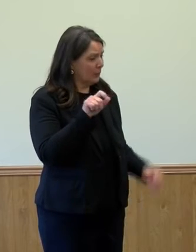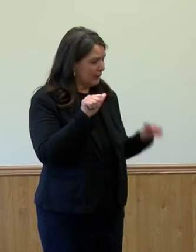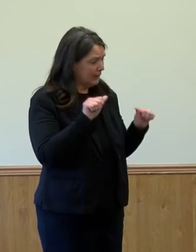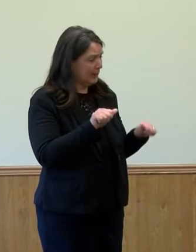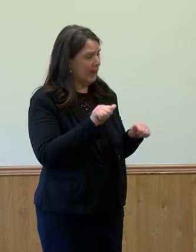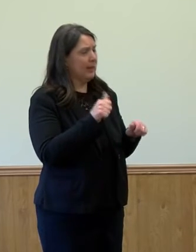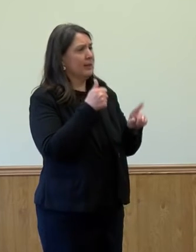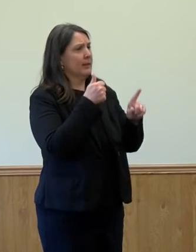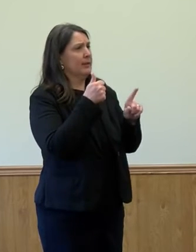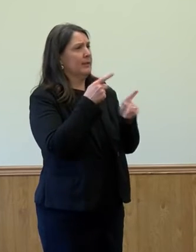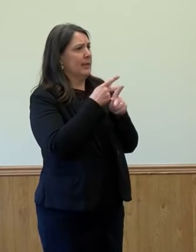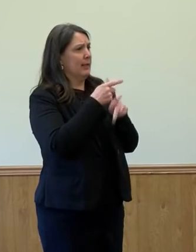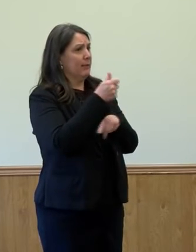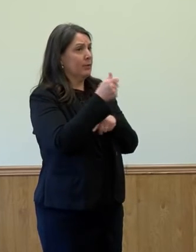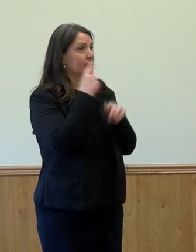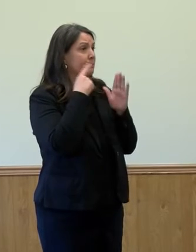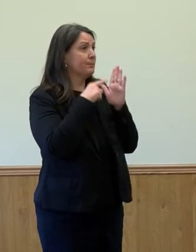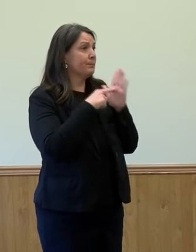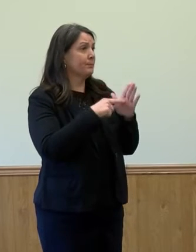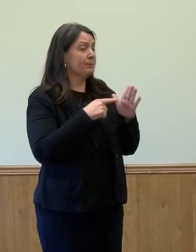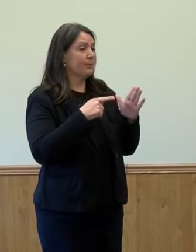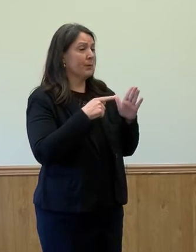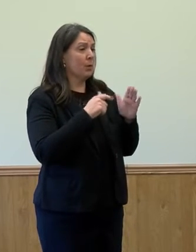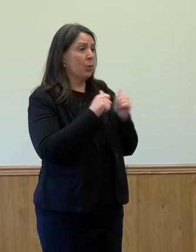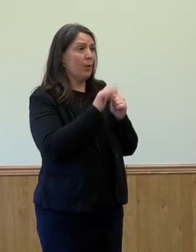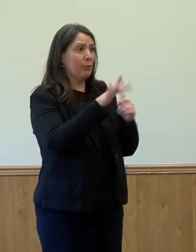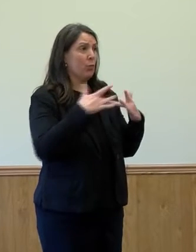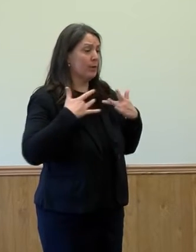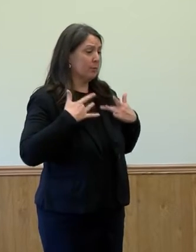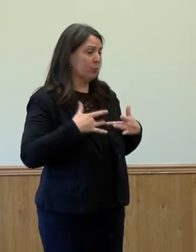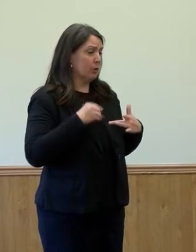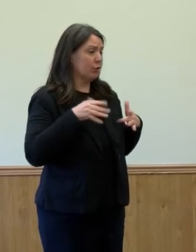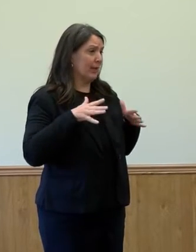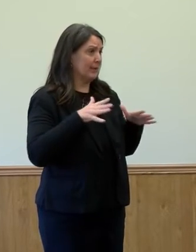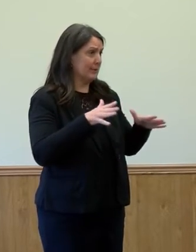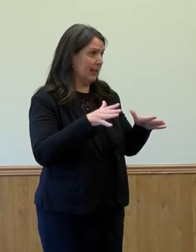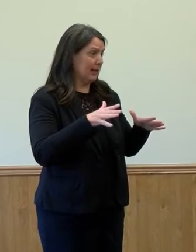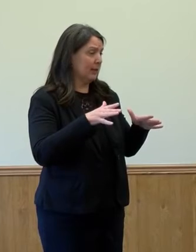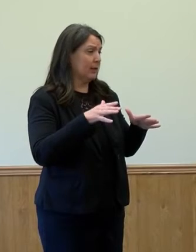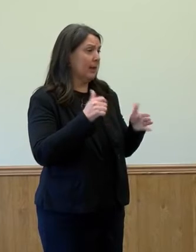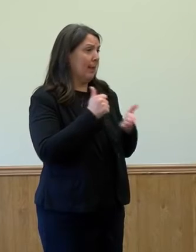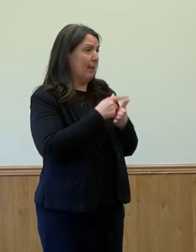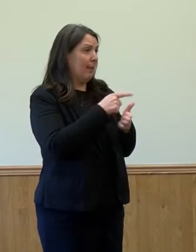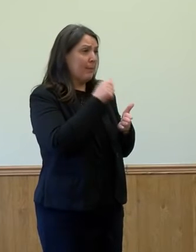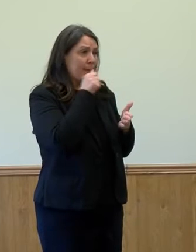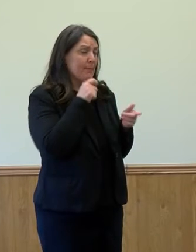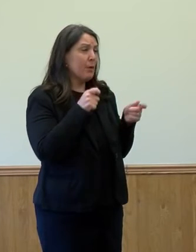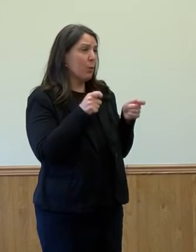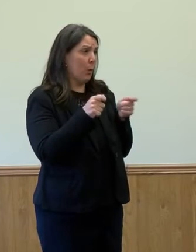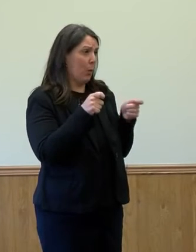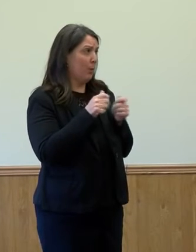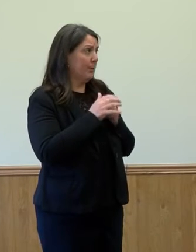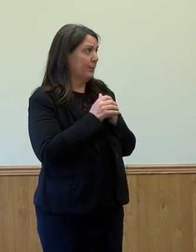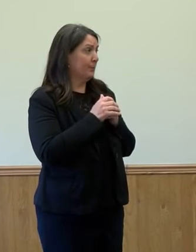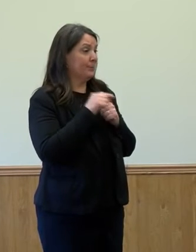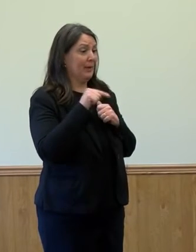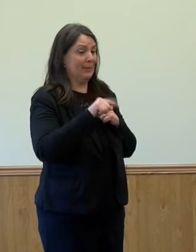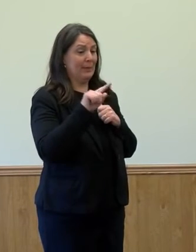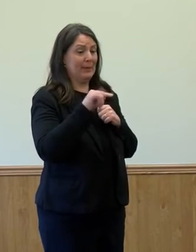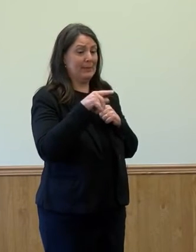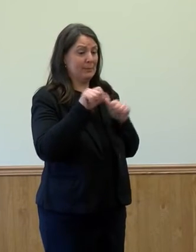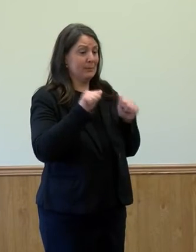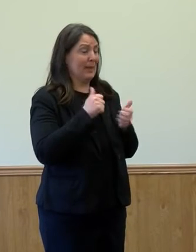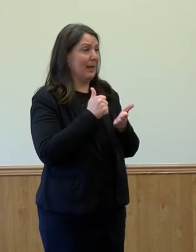health concerns, such as depression and anxiety, cope during this holiday season. These tips can also help